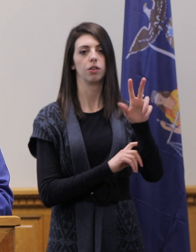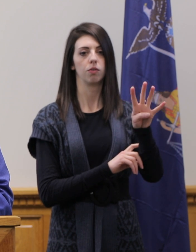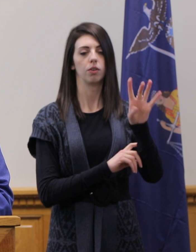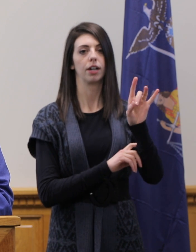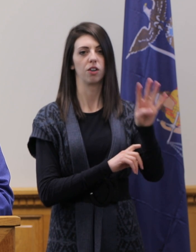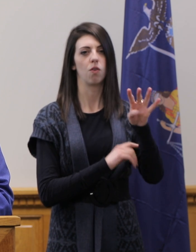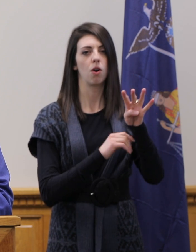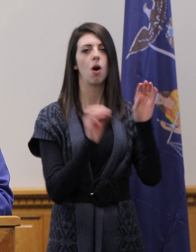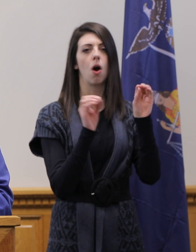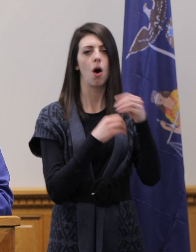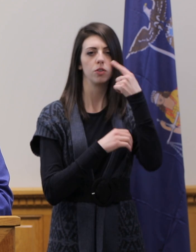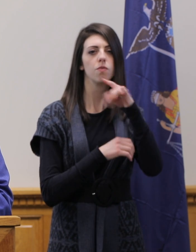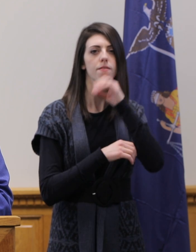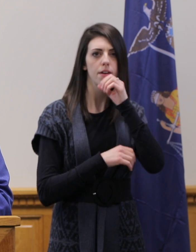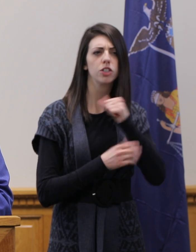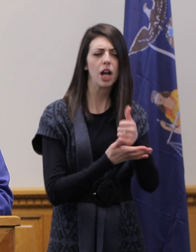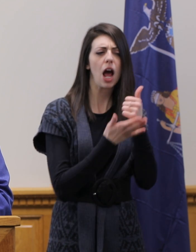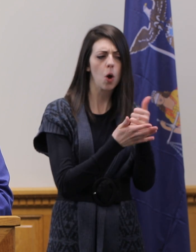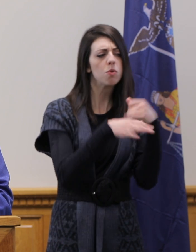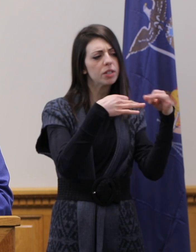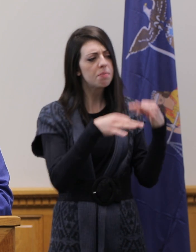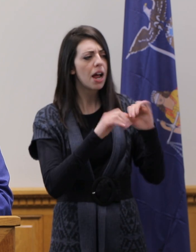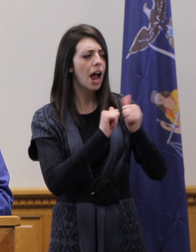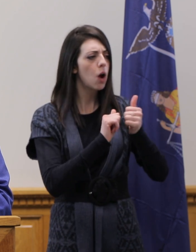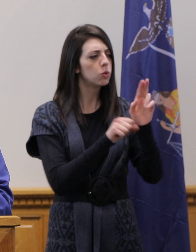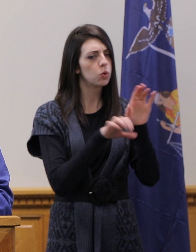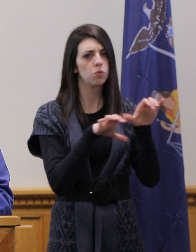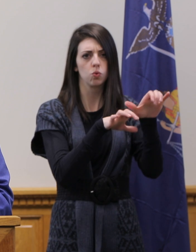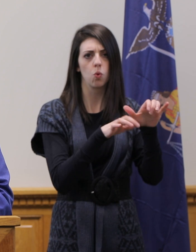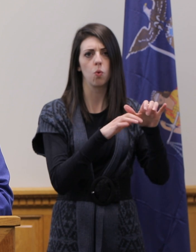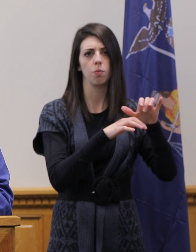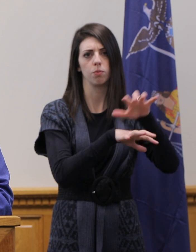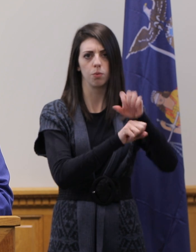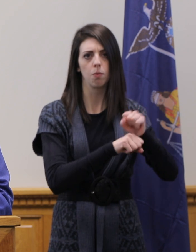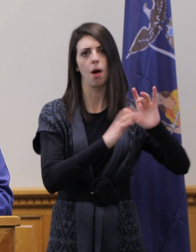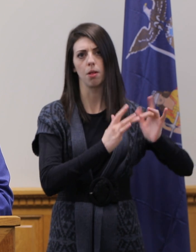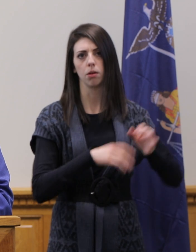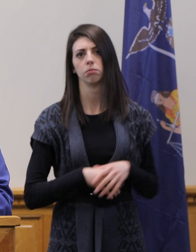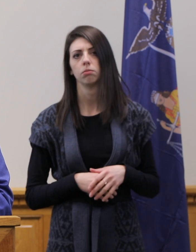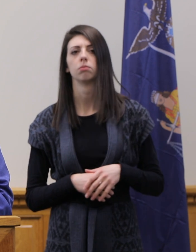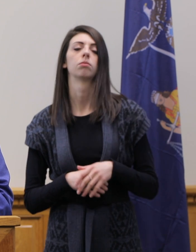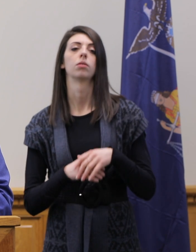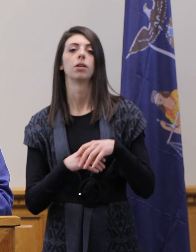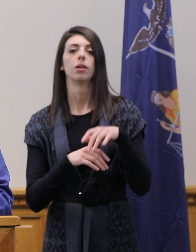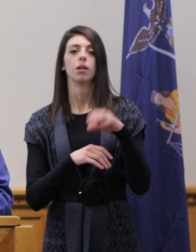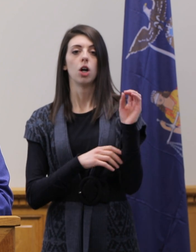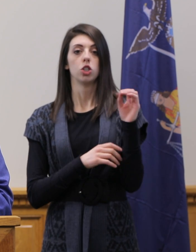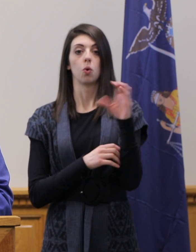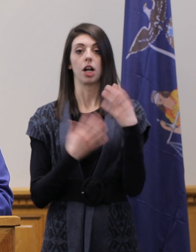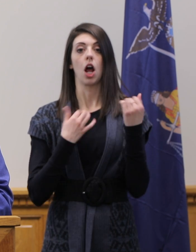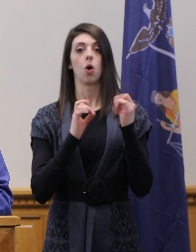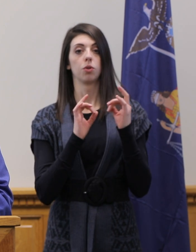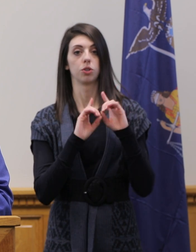315-349-3484 for help navigating the internet and making appointments. The Oswego County Health Department still has not